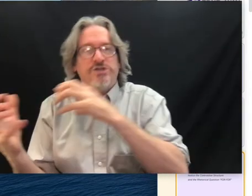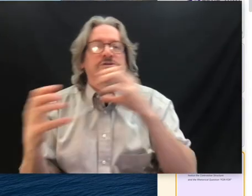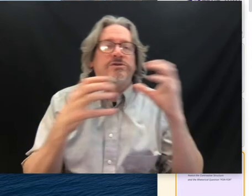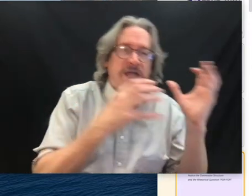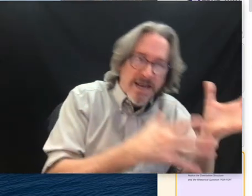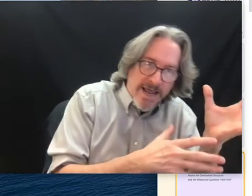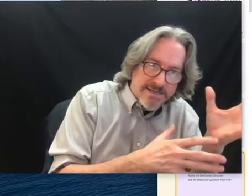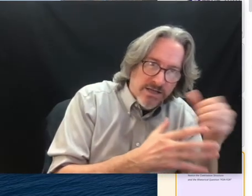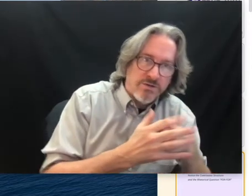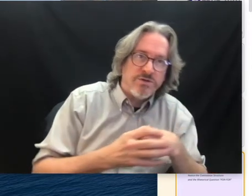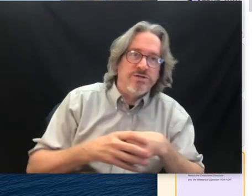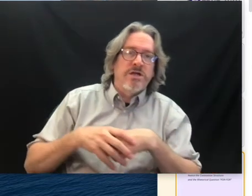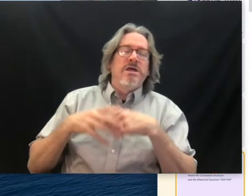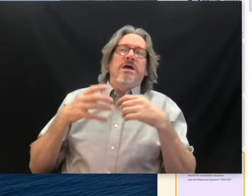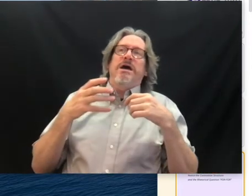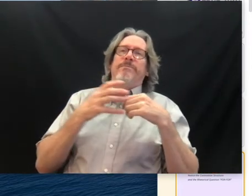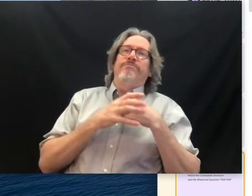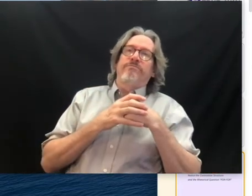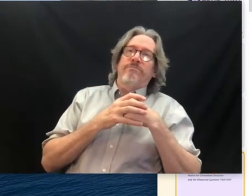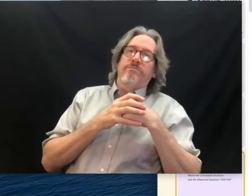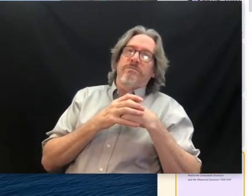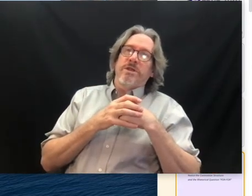English users and ASL users.